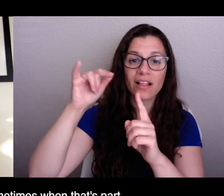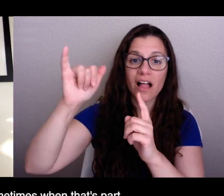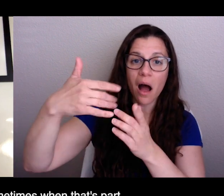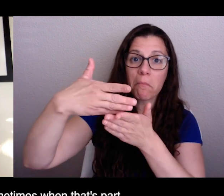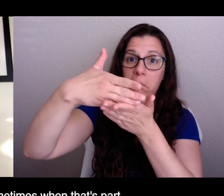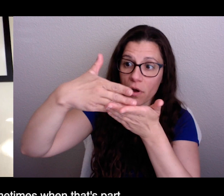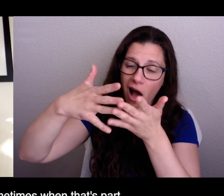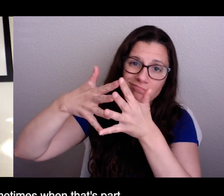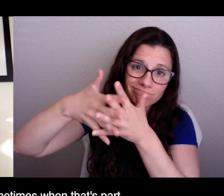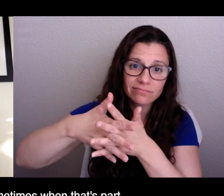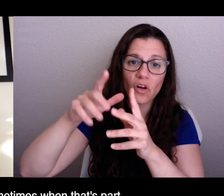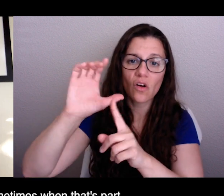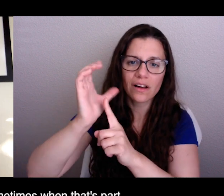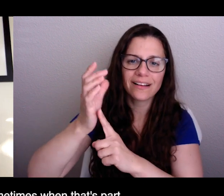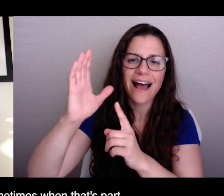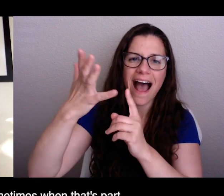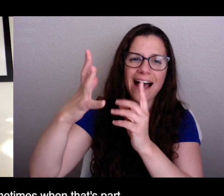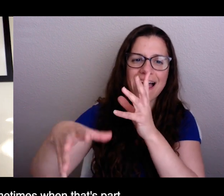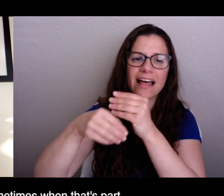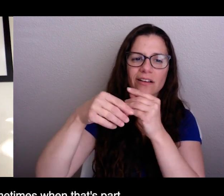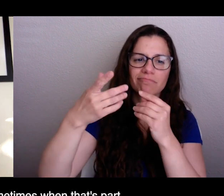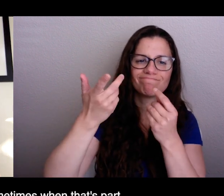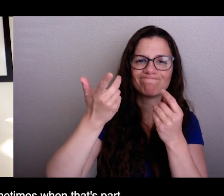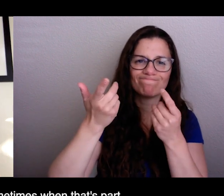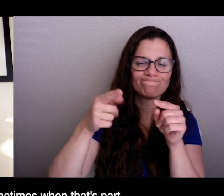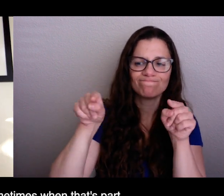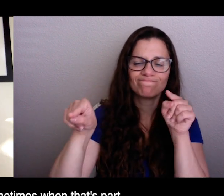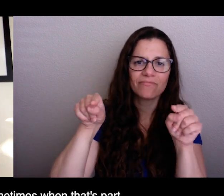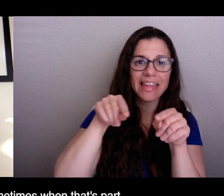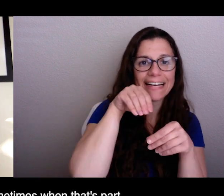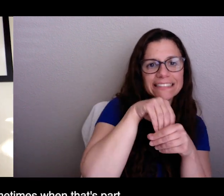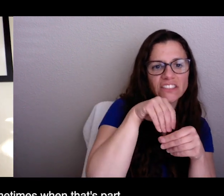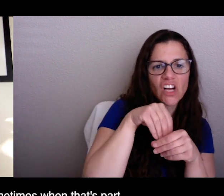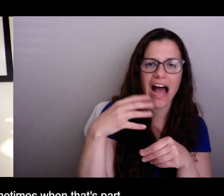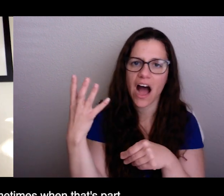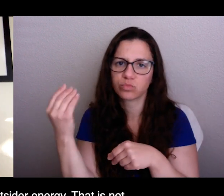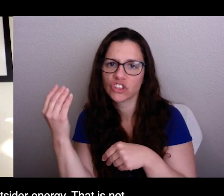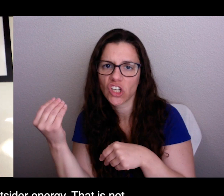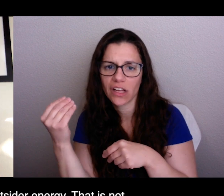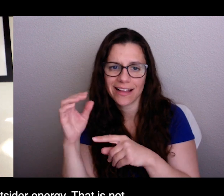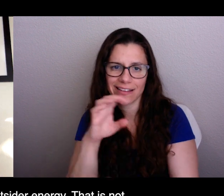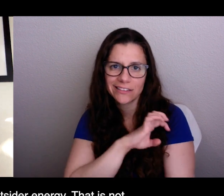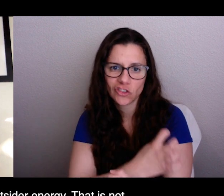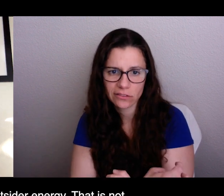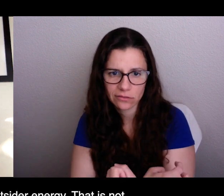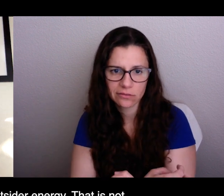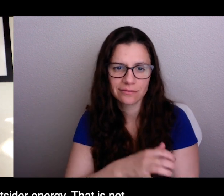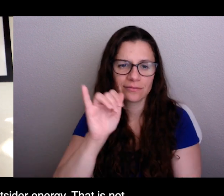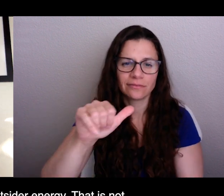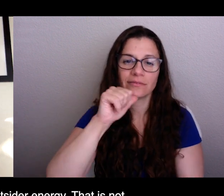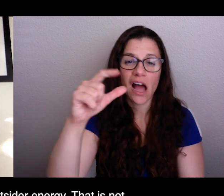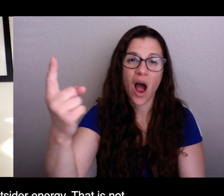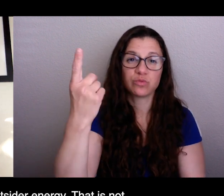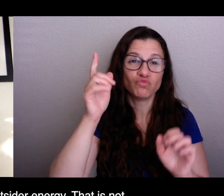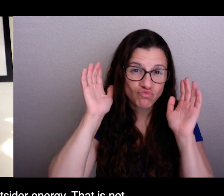I think sometimes when that's part of the culture, it kind of adds to a bit of insider outside